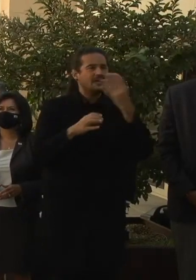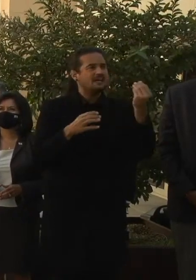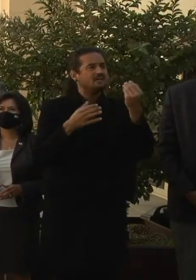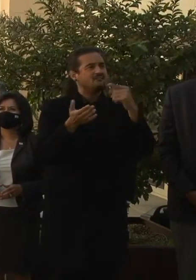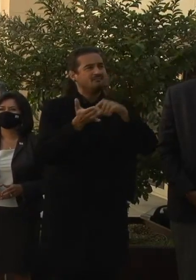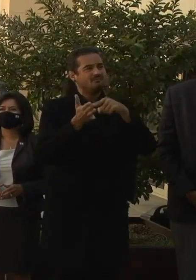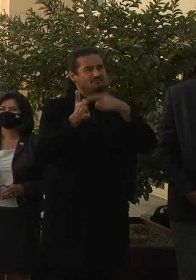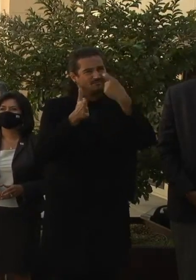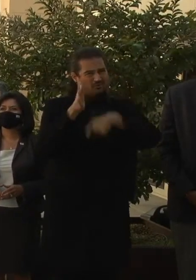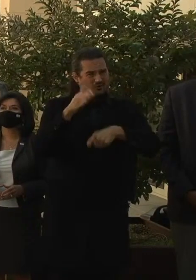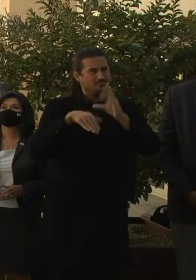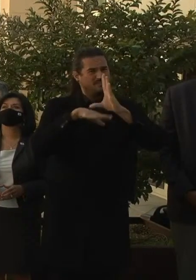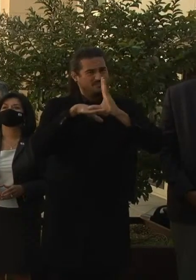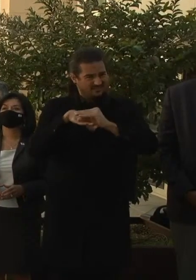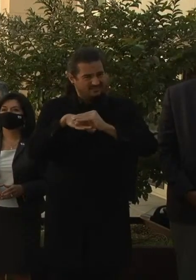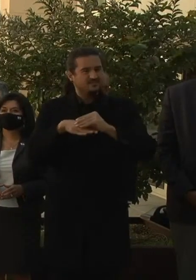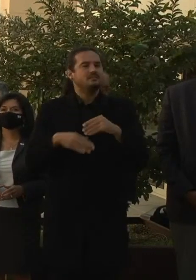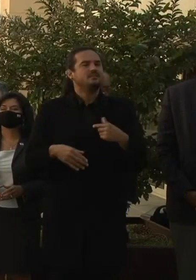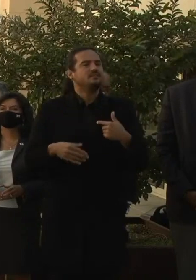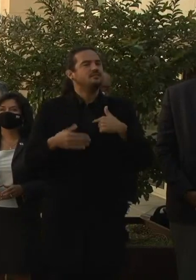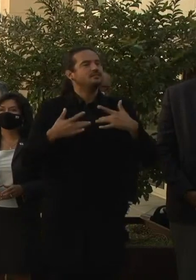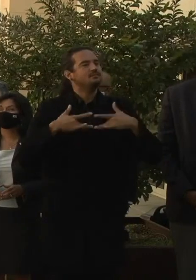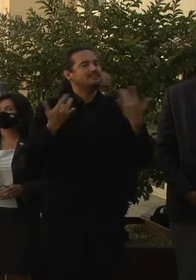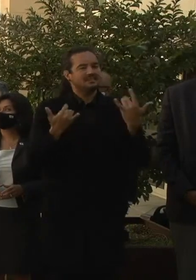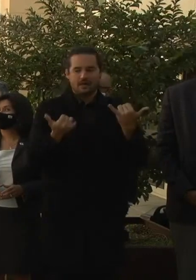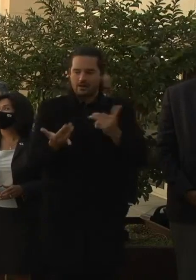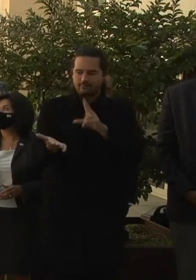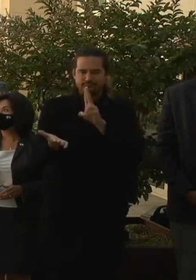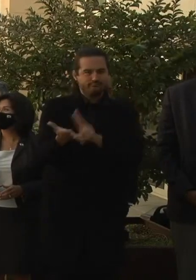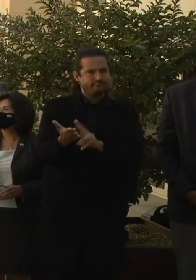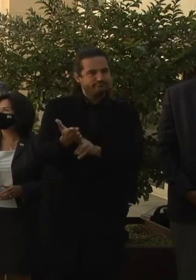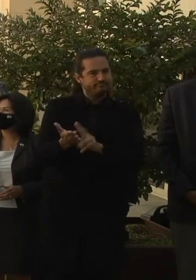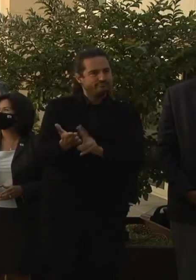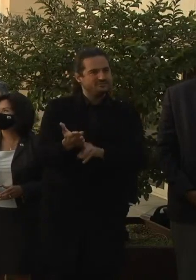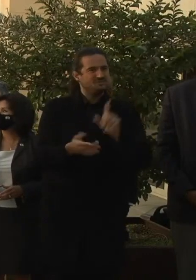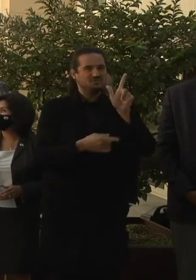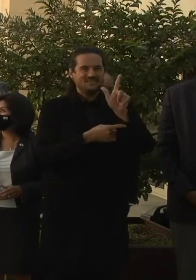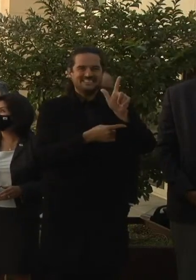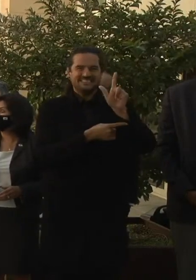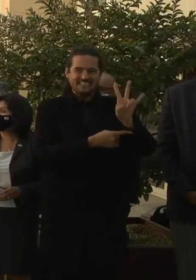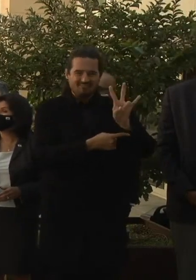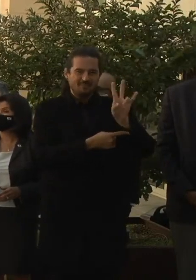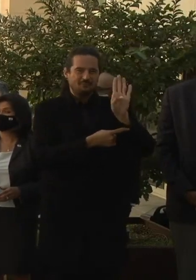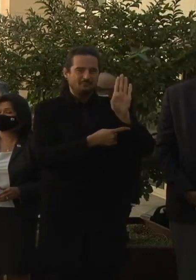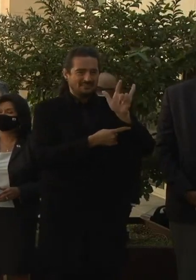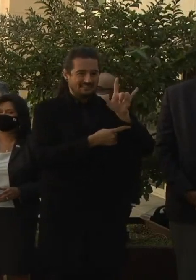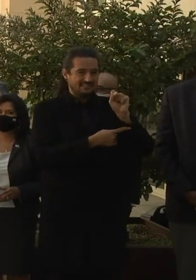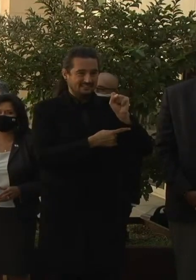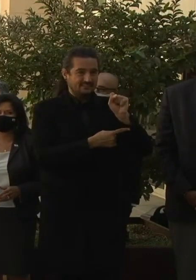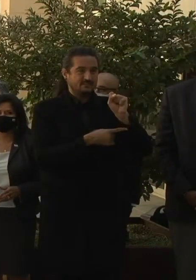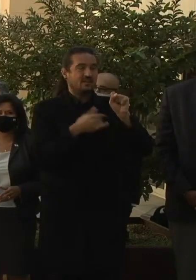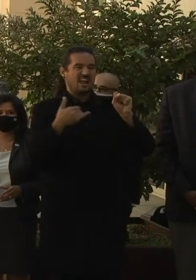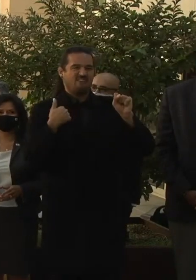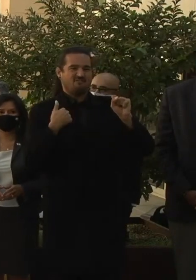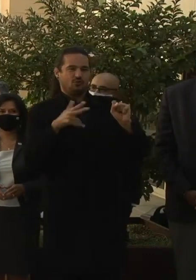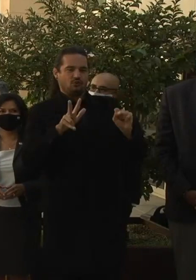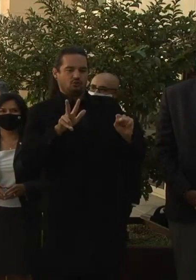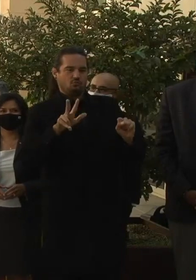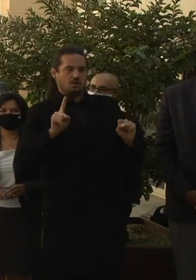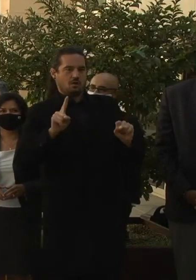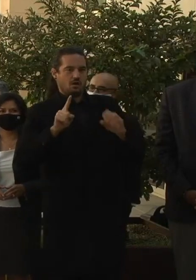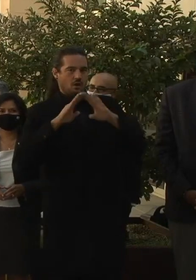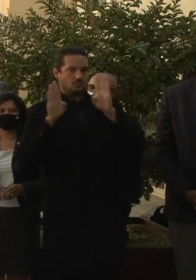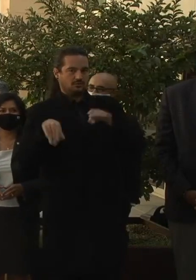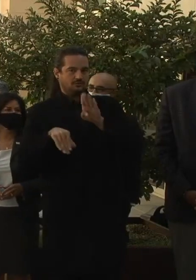to sign 27 of what will be 31 housing bills that the legislature